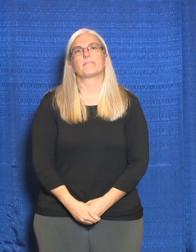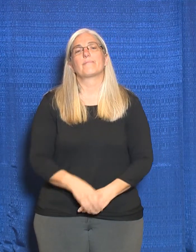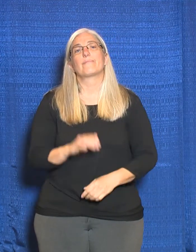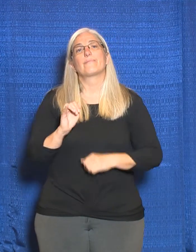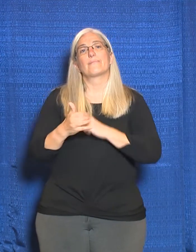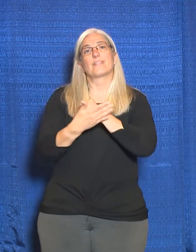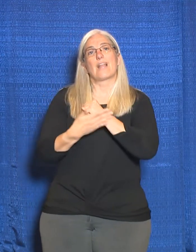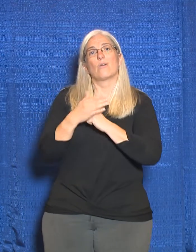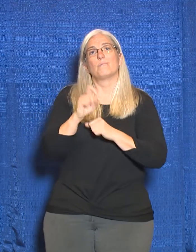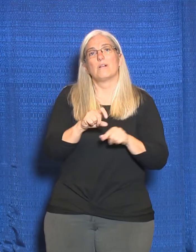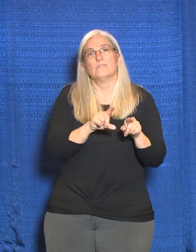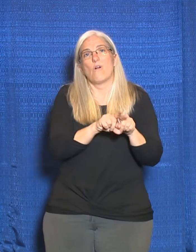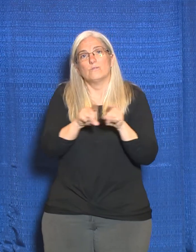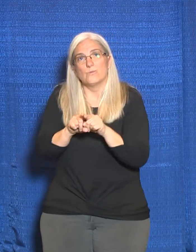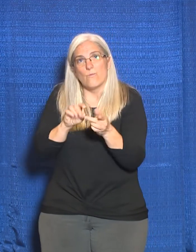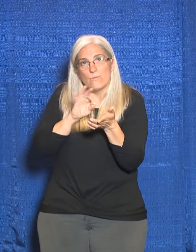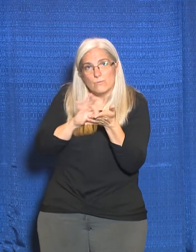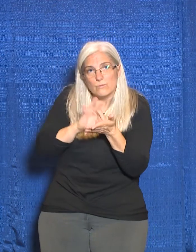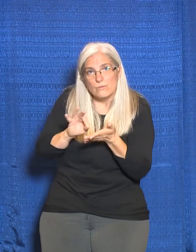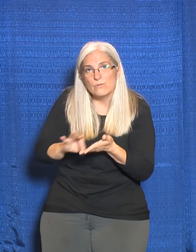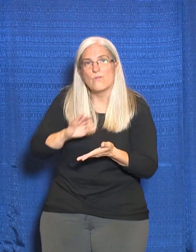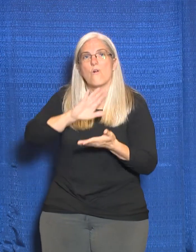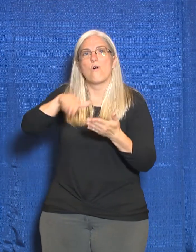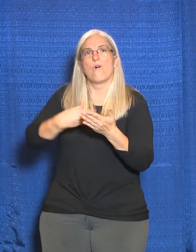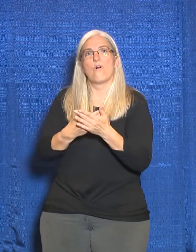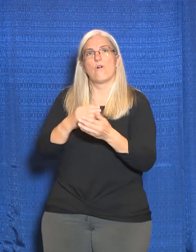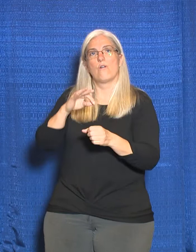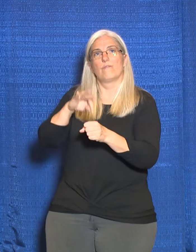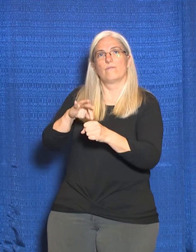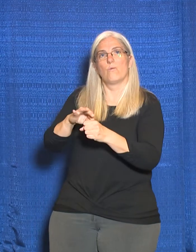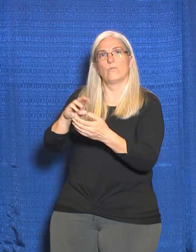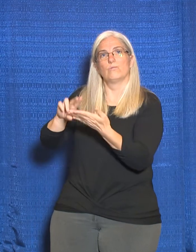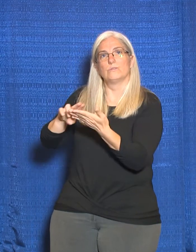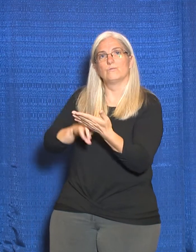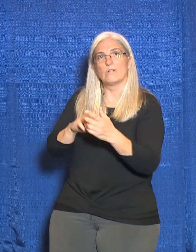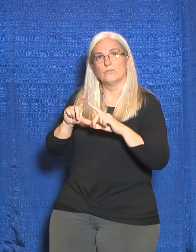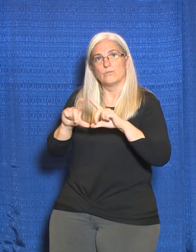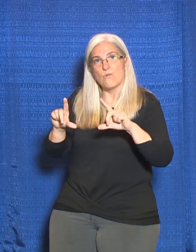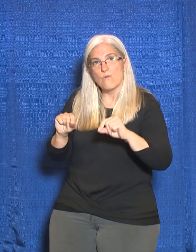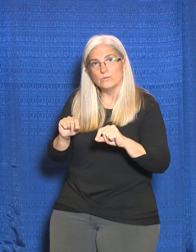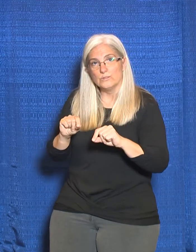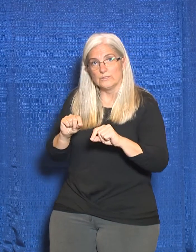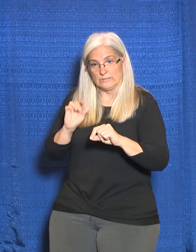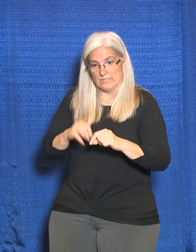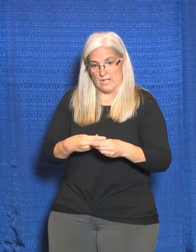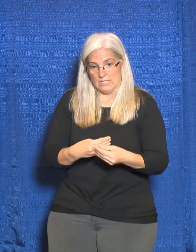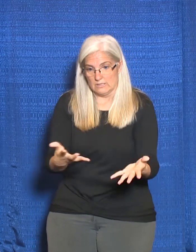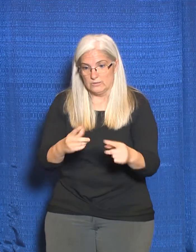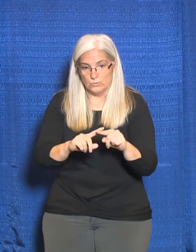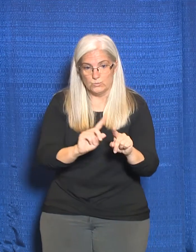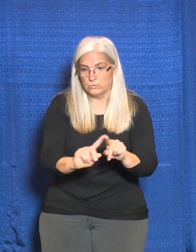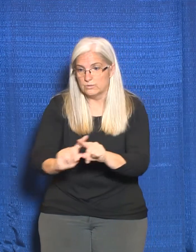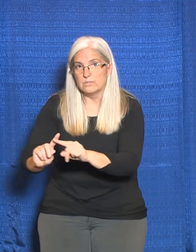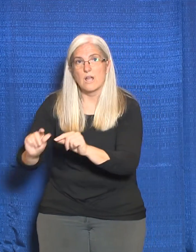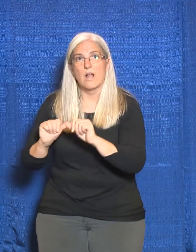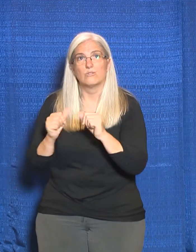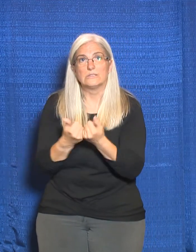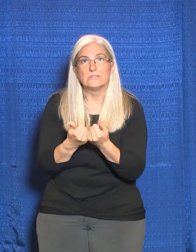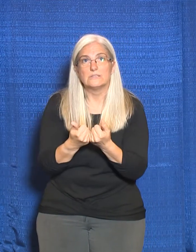The county must also track all of the voter registration cards provided to the VRAs using affidavit